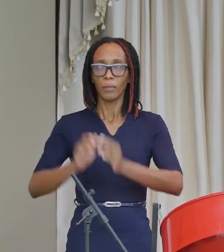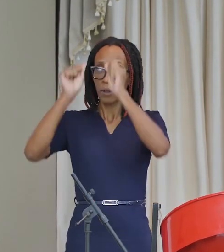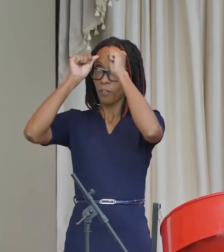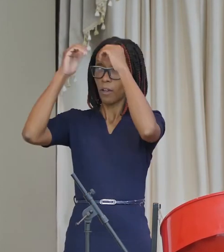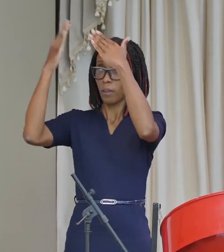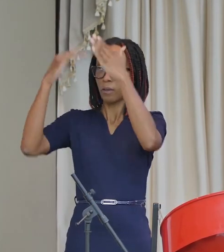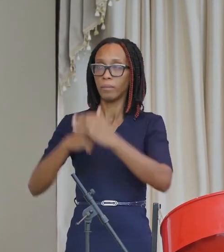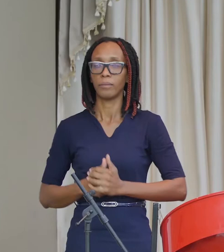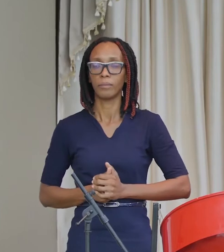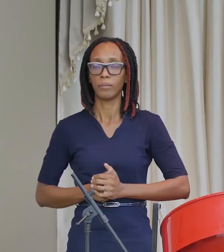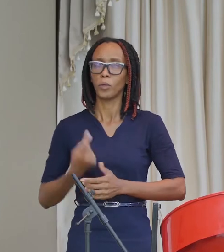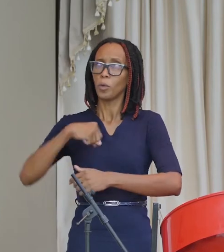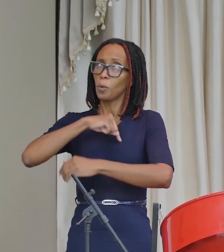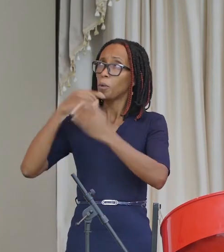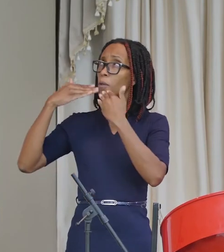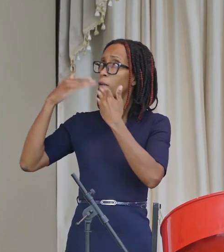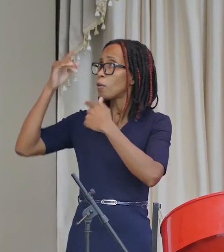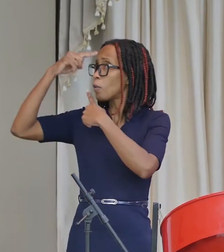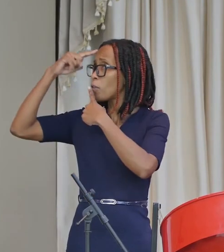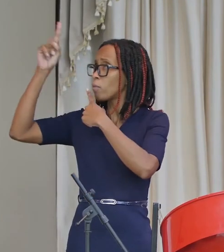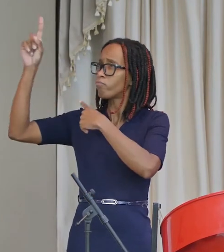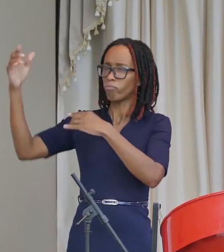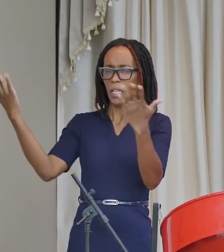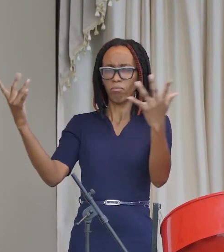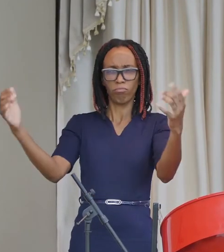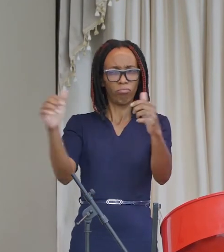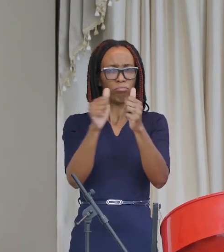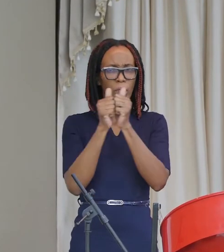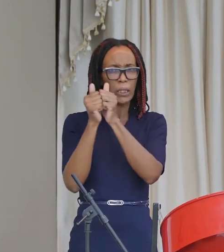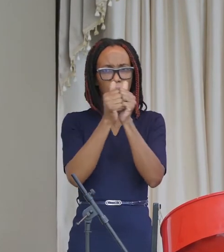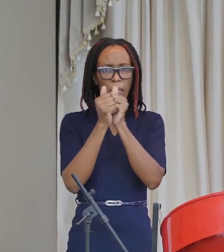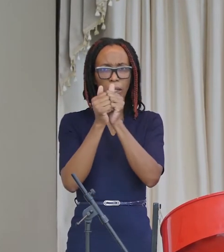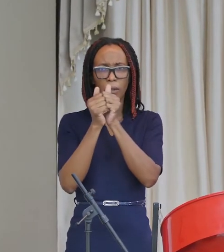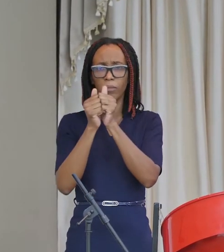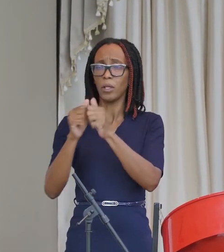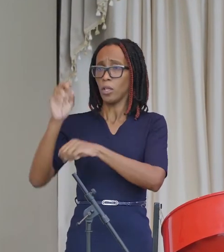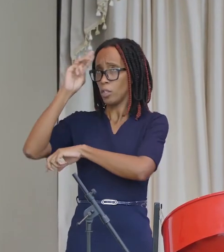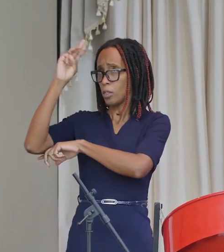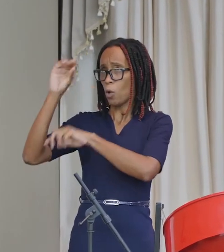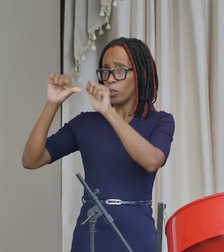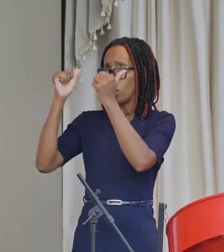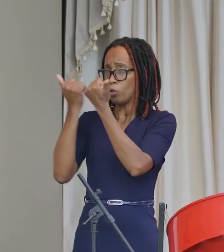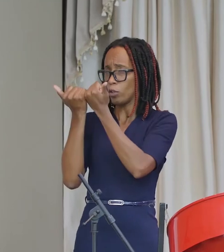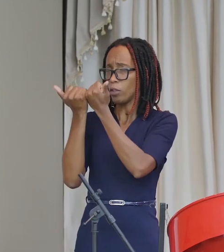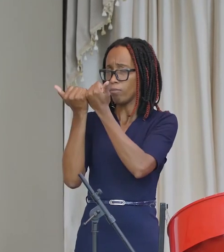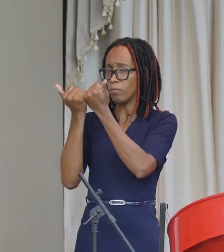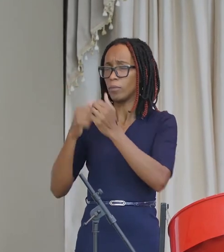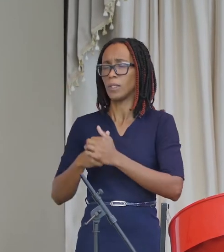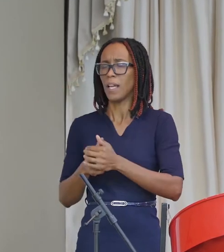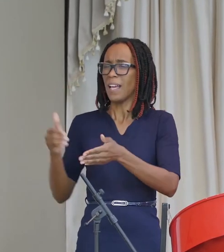Father, we thank you that we can come together as an association once again